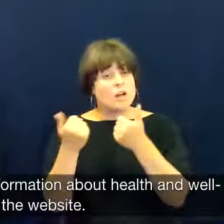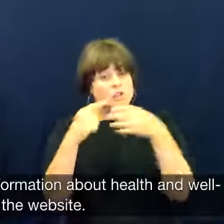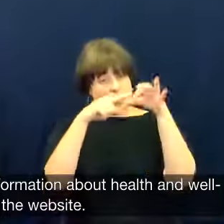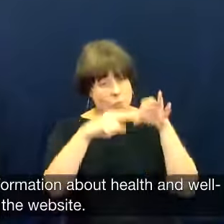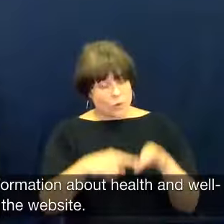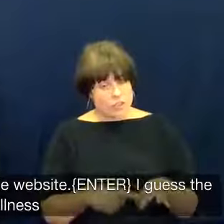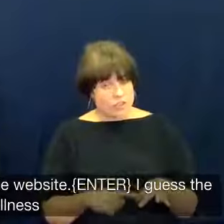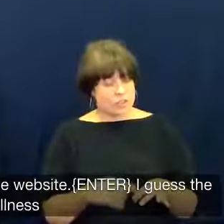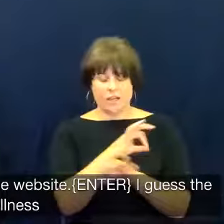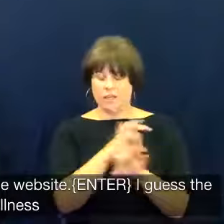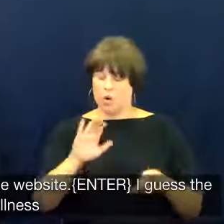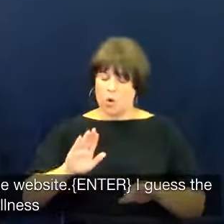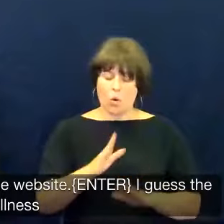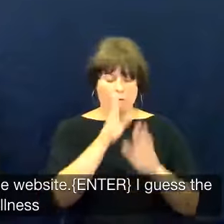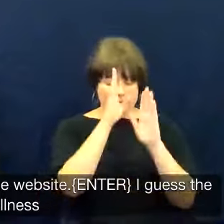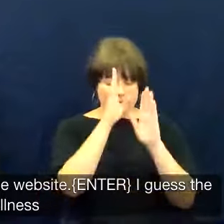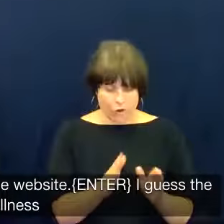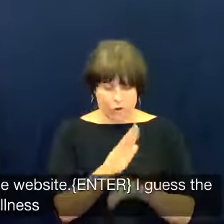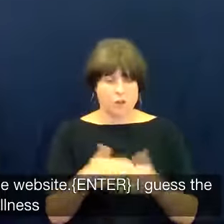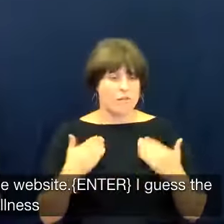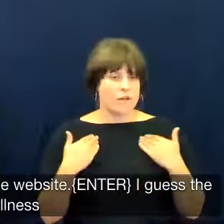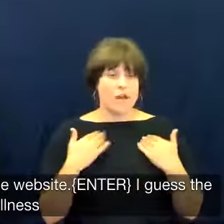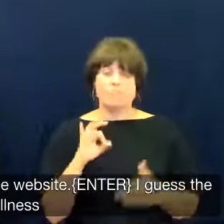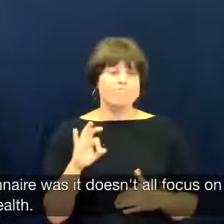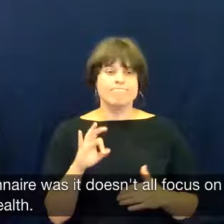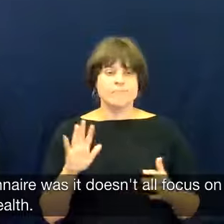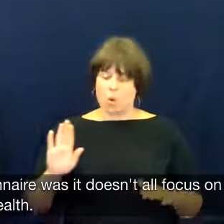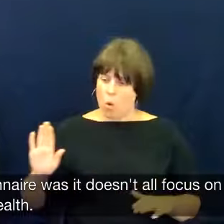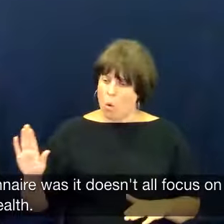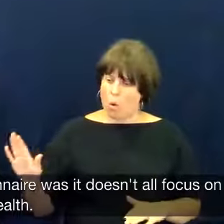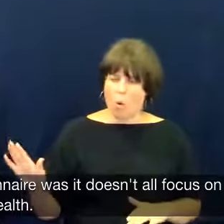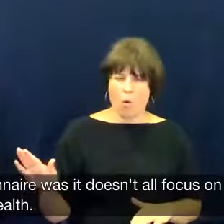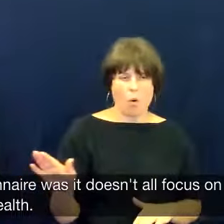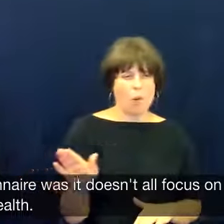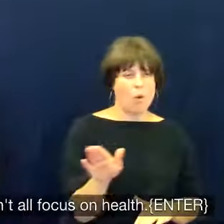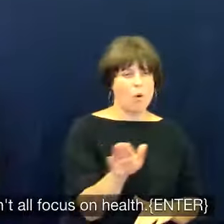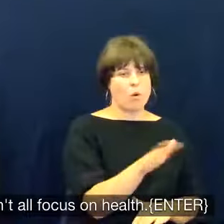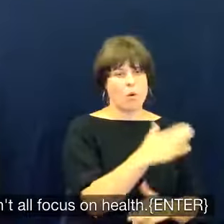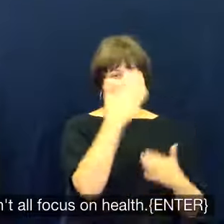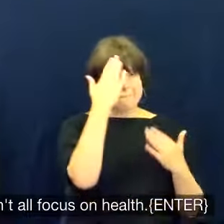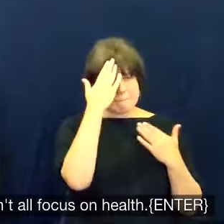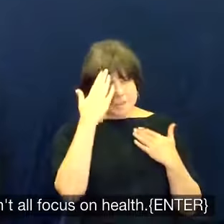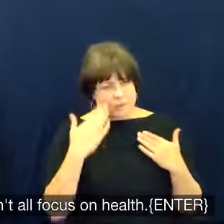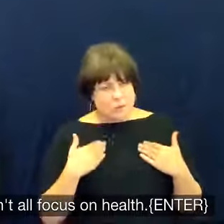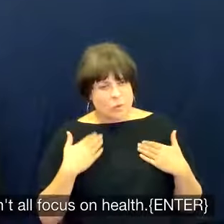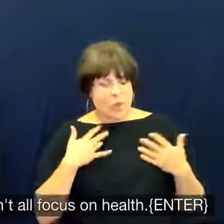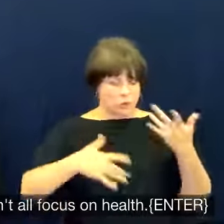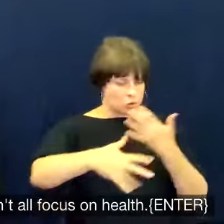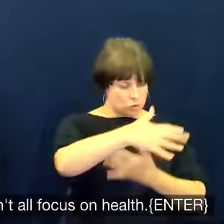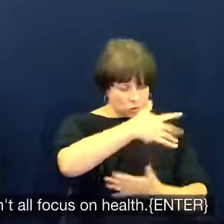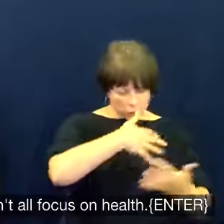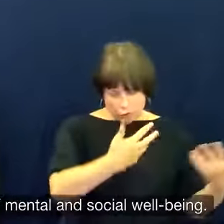it doesn't all focus on health. It focuses on all aspects of mental and social wellbeing.